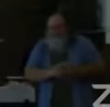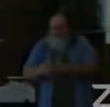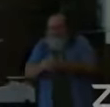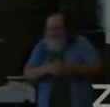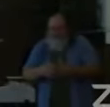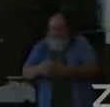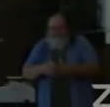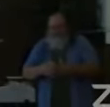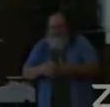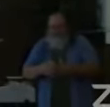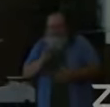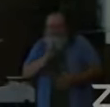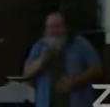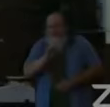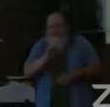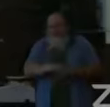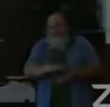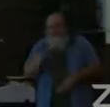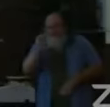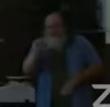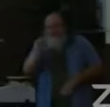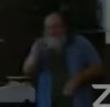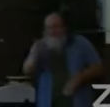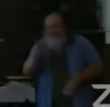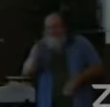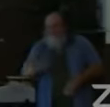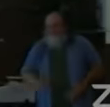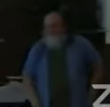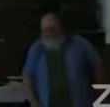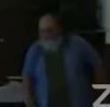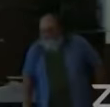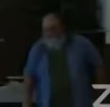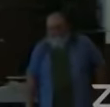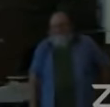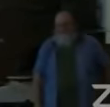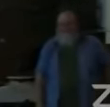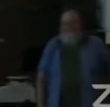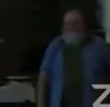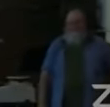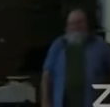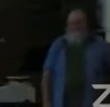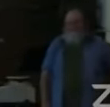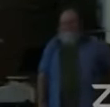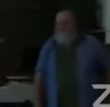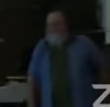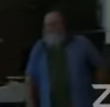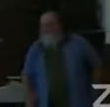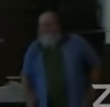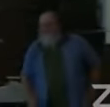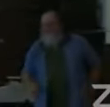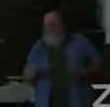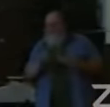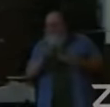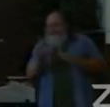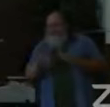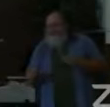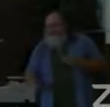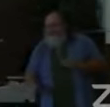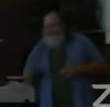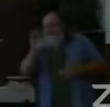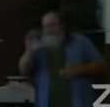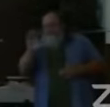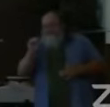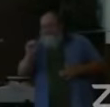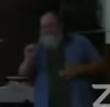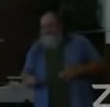And I don't have the estimates, but I would guess less than 50% of churches had an online